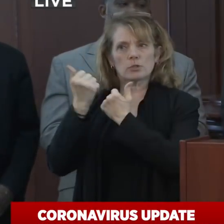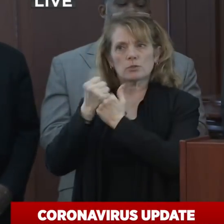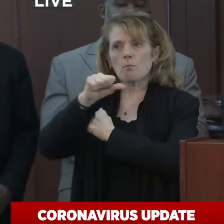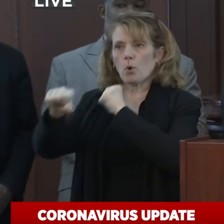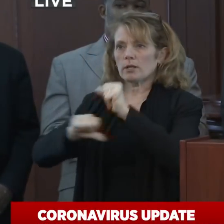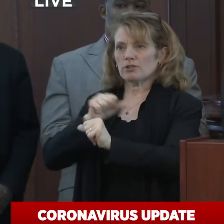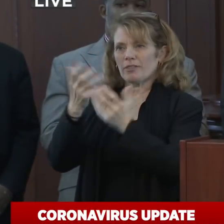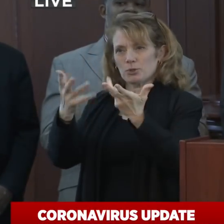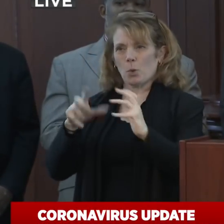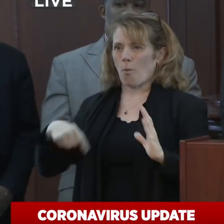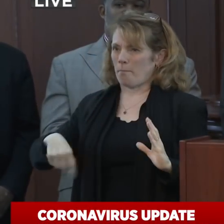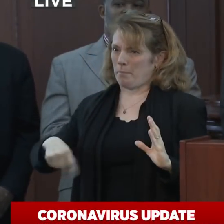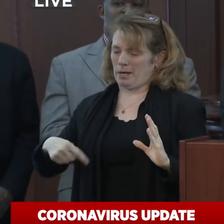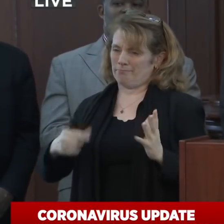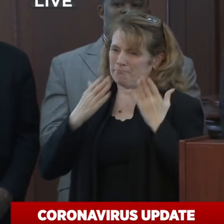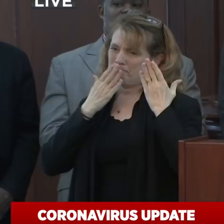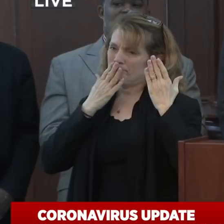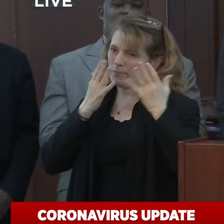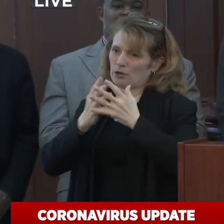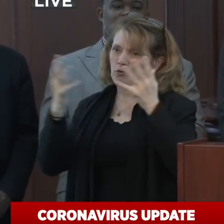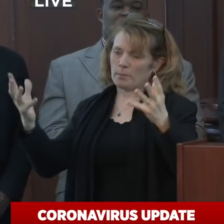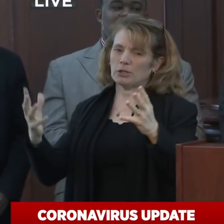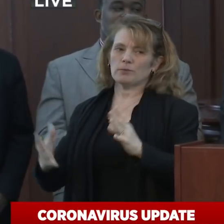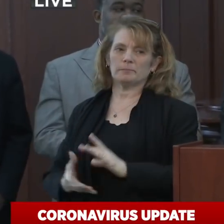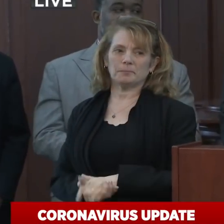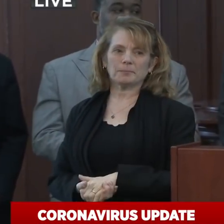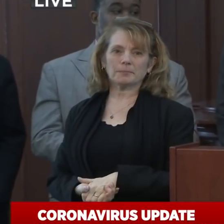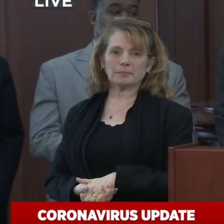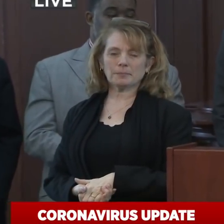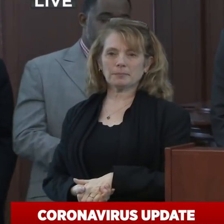of panic. Thank you very much. Thank you. Thank you.